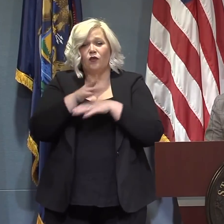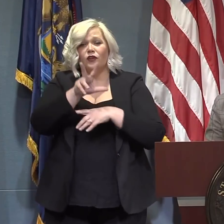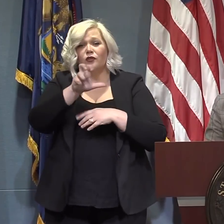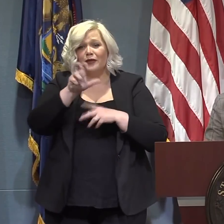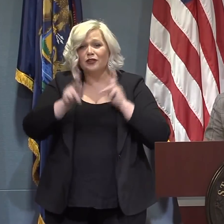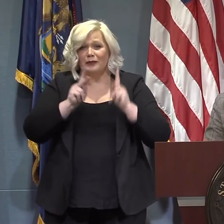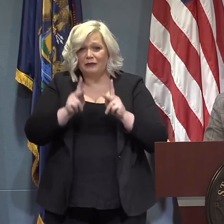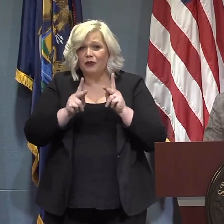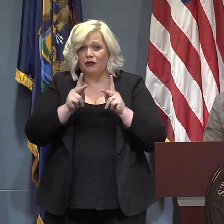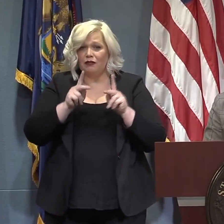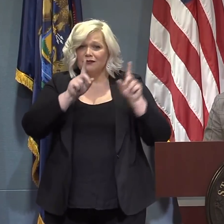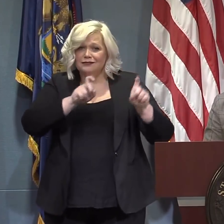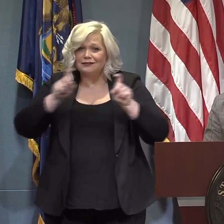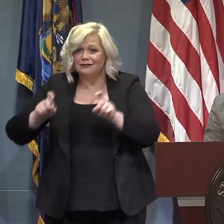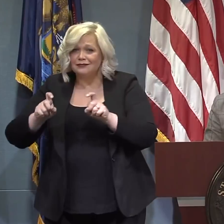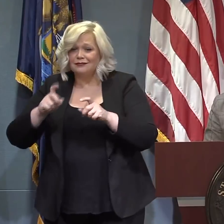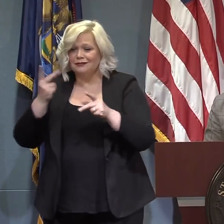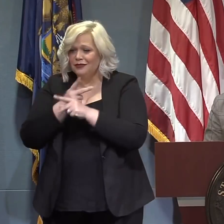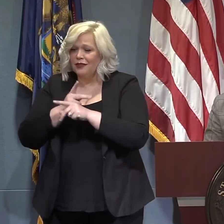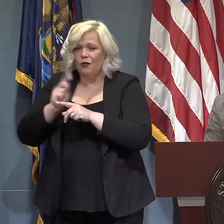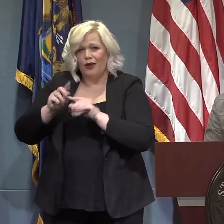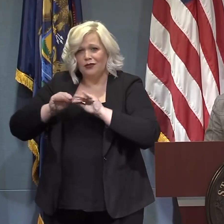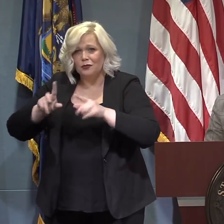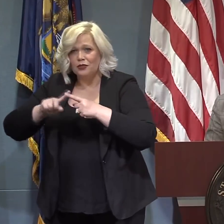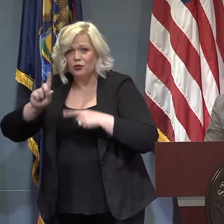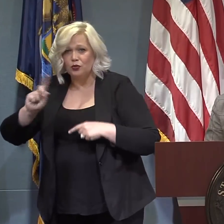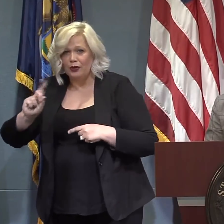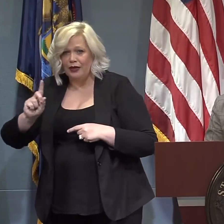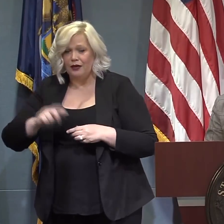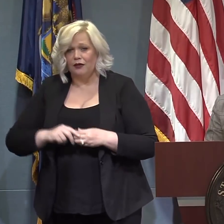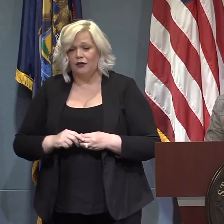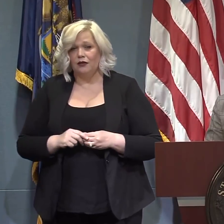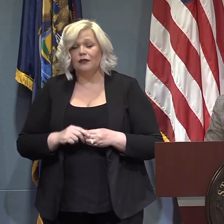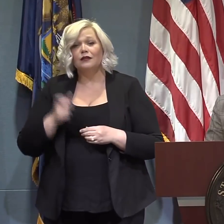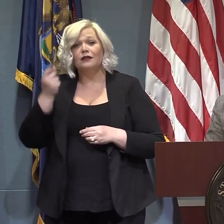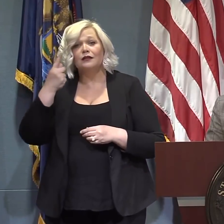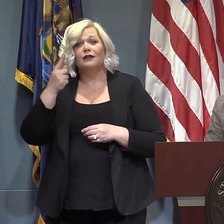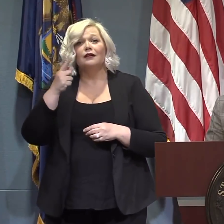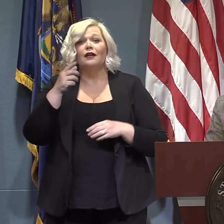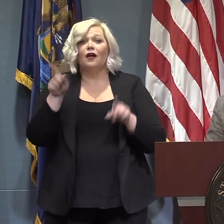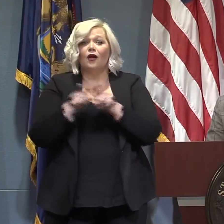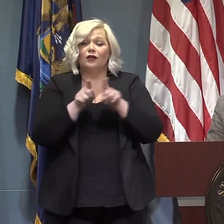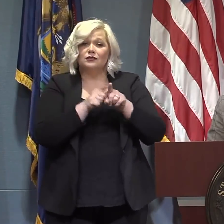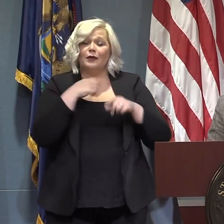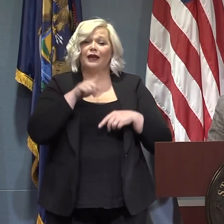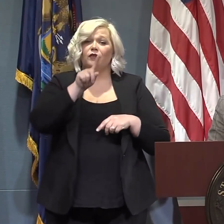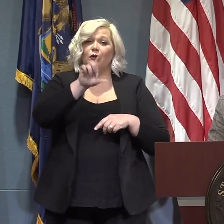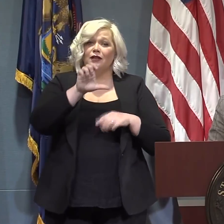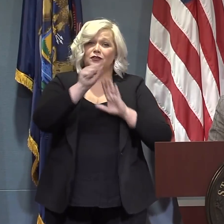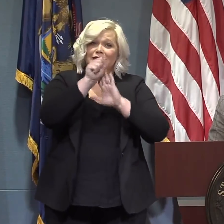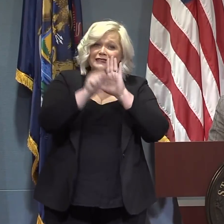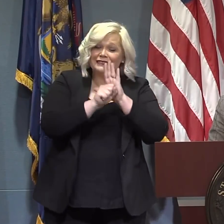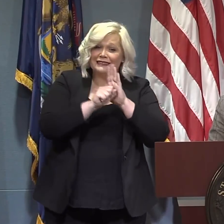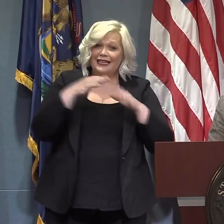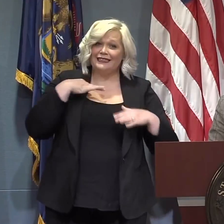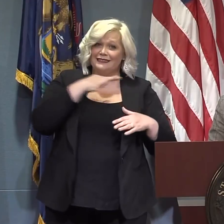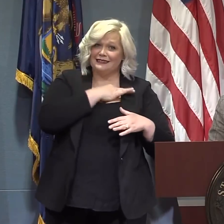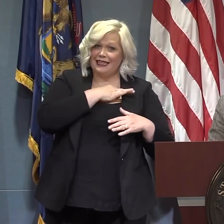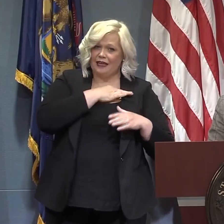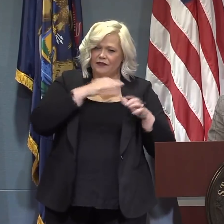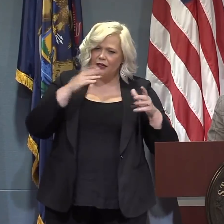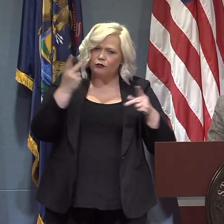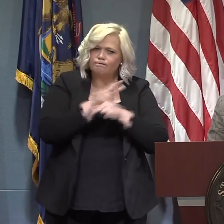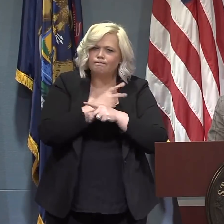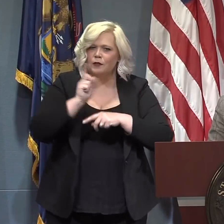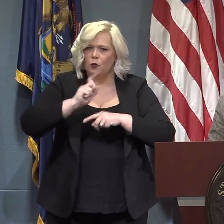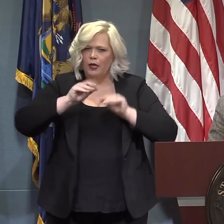tracing. At the same time, there are 100 state staff that are conducting these case investigations together with the